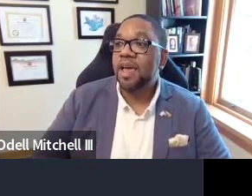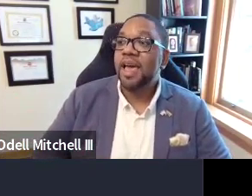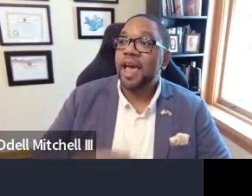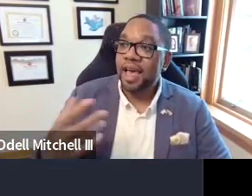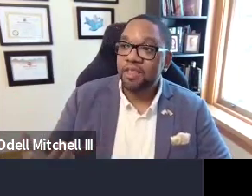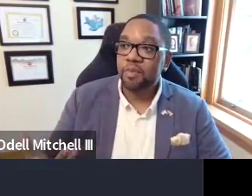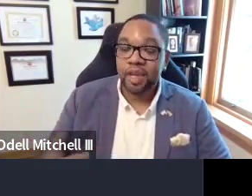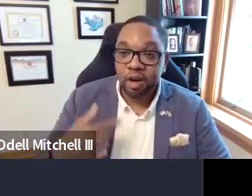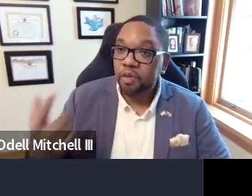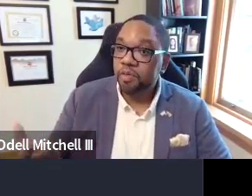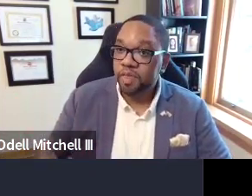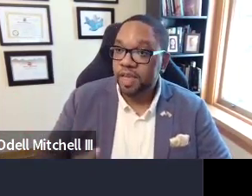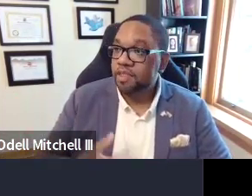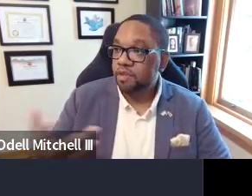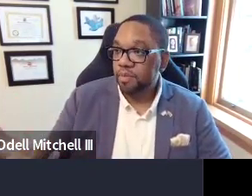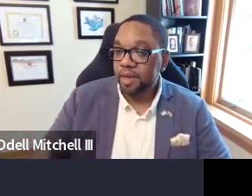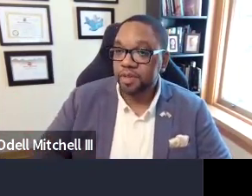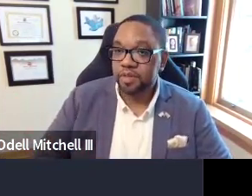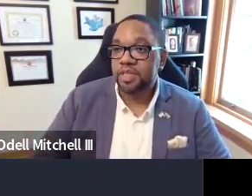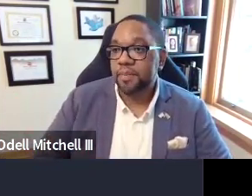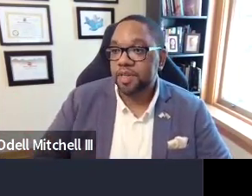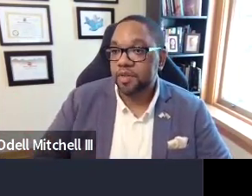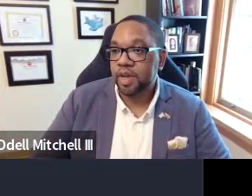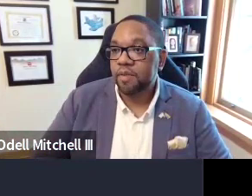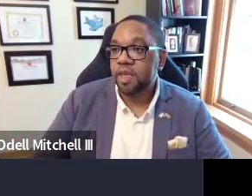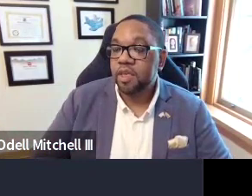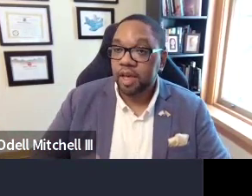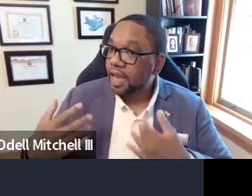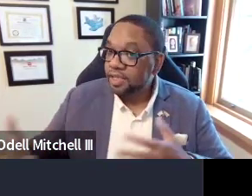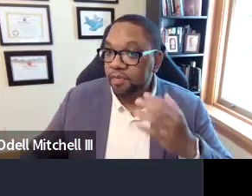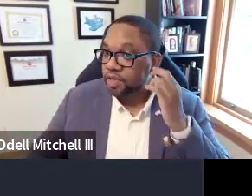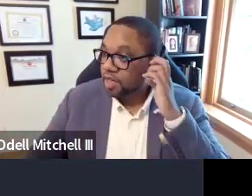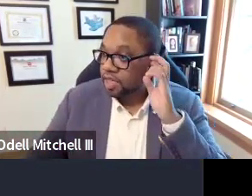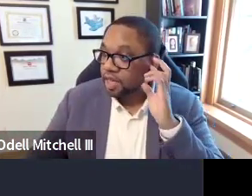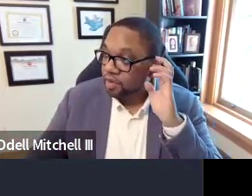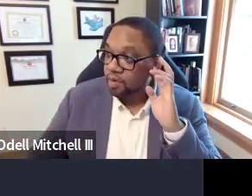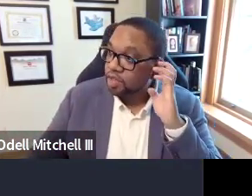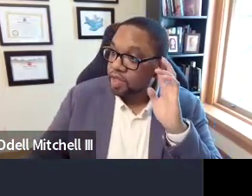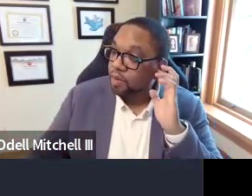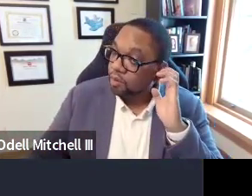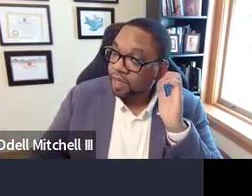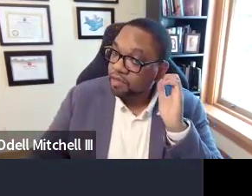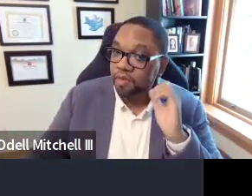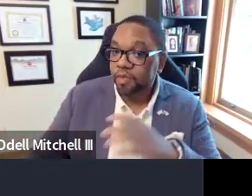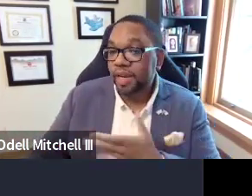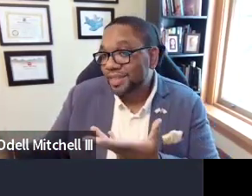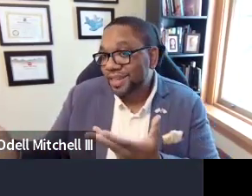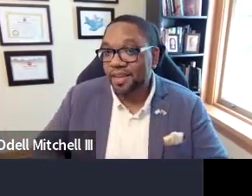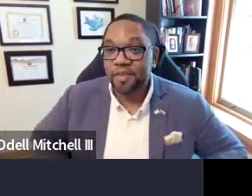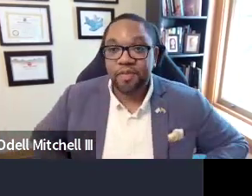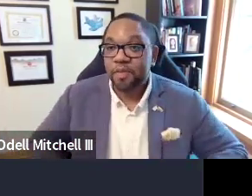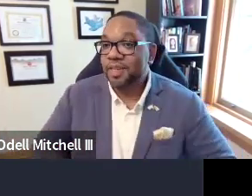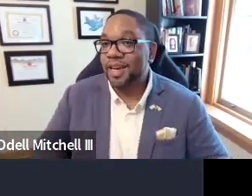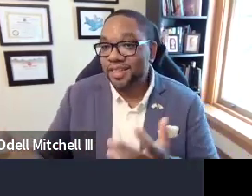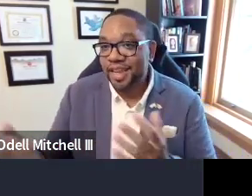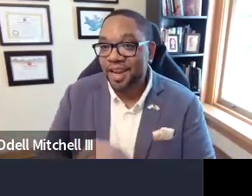so as we go through this, you'll be able to step into it. So I'll ask our first question. If you want to join the poll, please feel free.